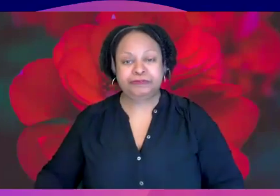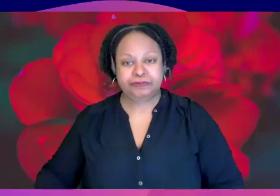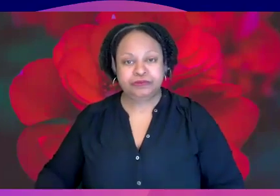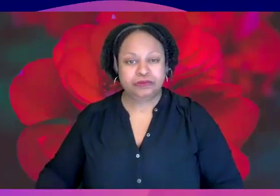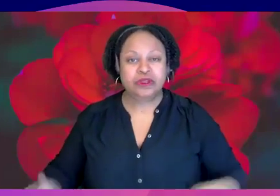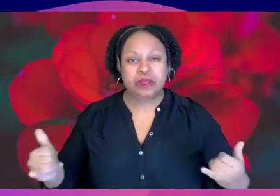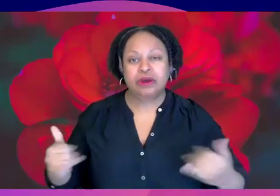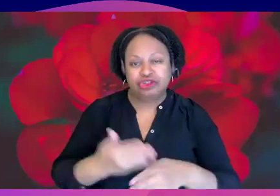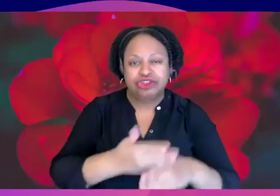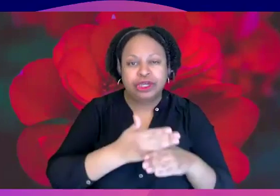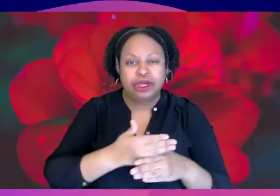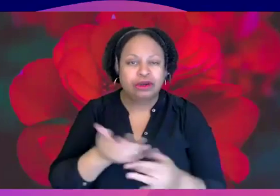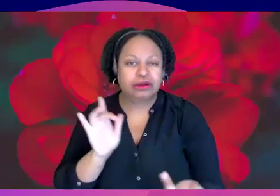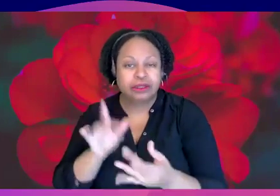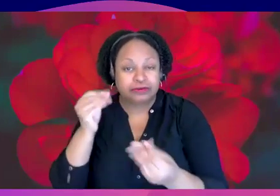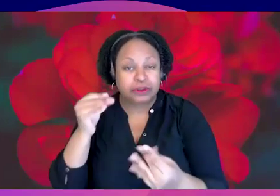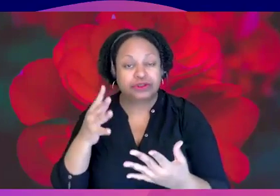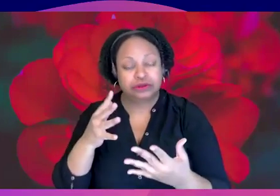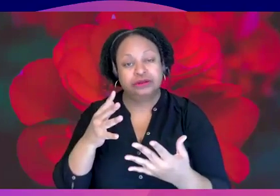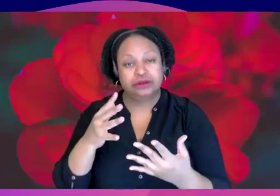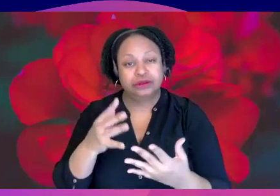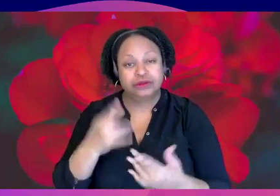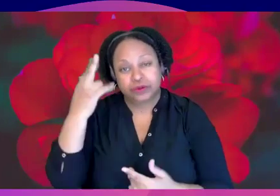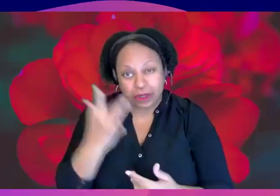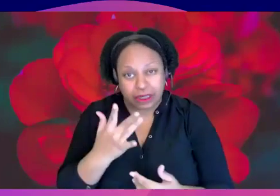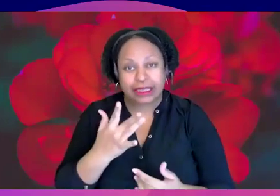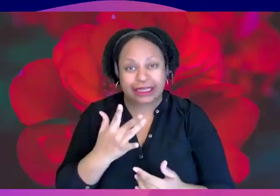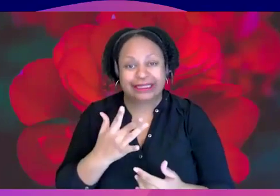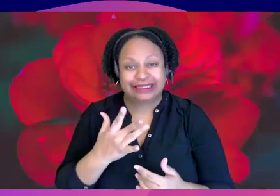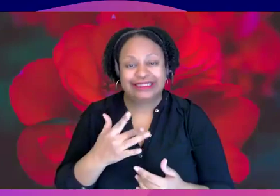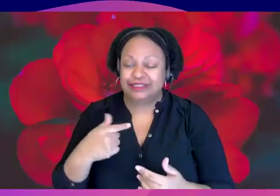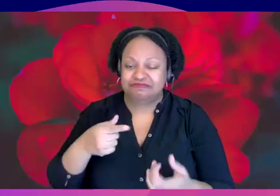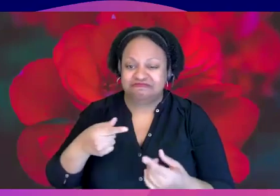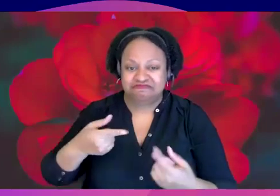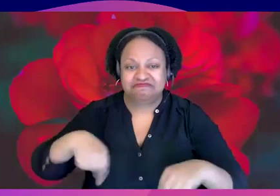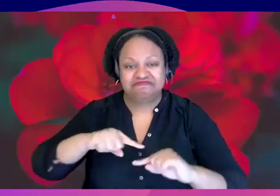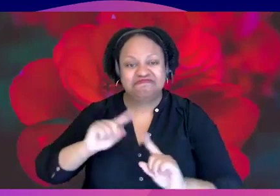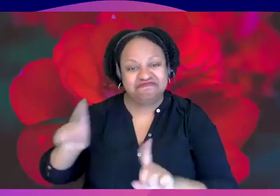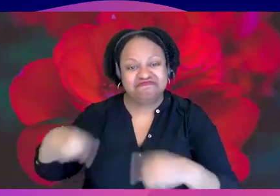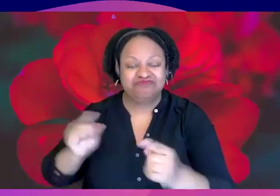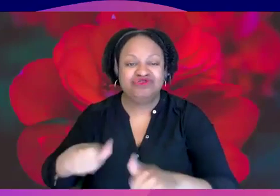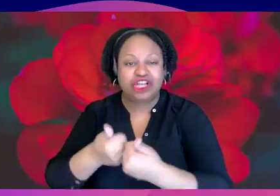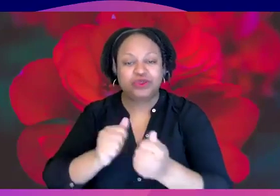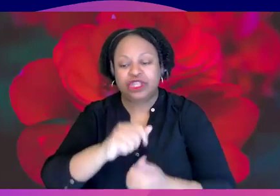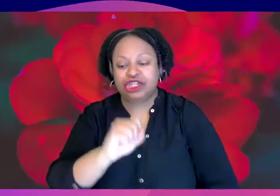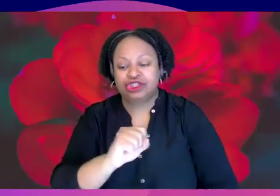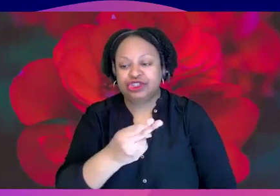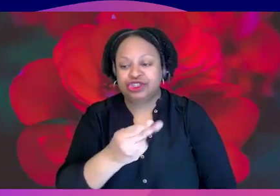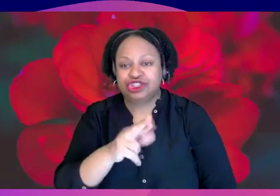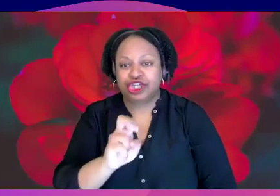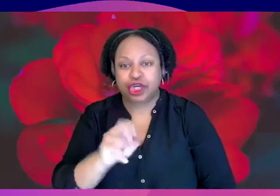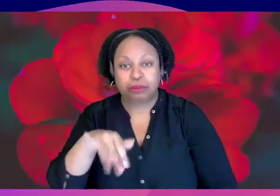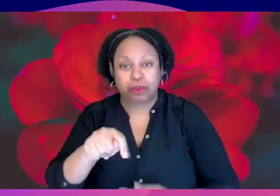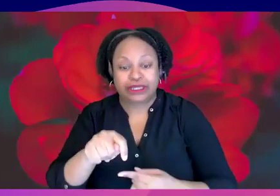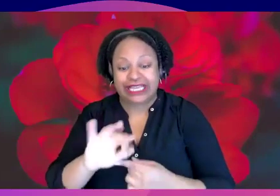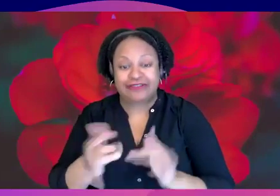And so I wanted to share some contact information simply because we've been having some challenges with our SharePoint. And so in the event that